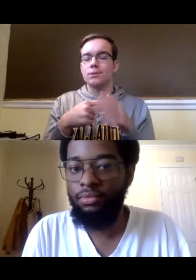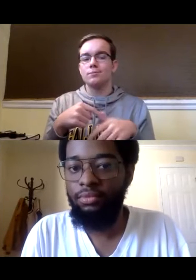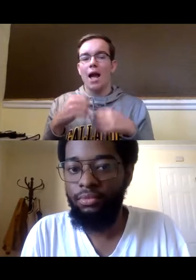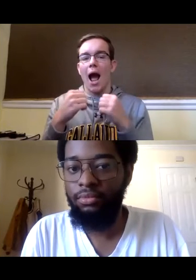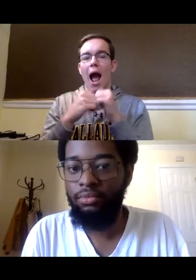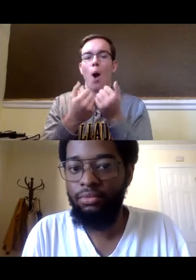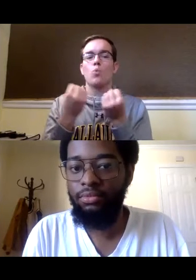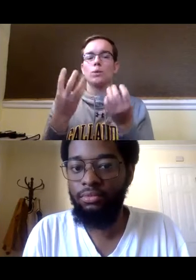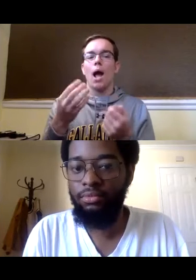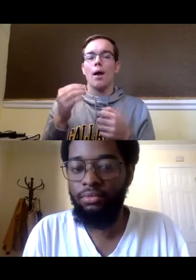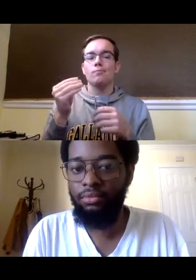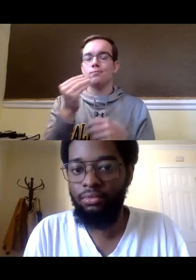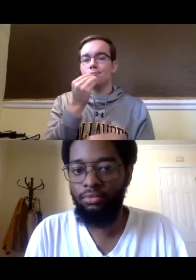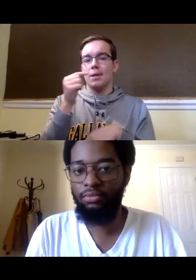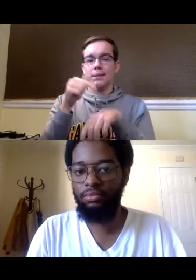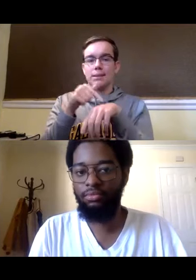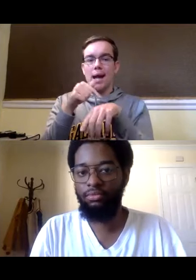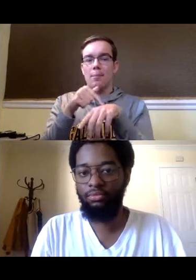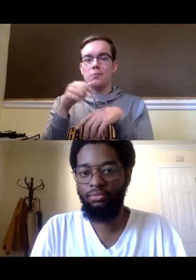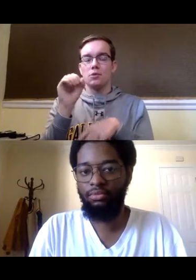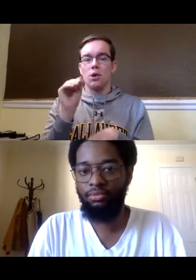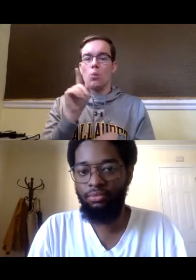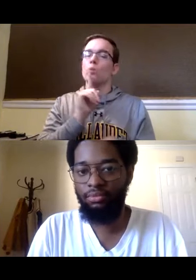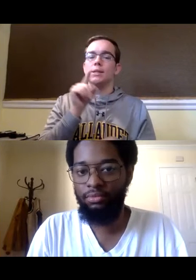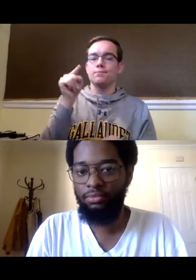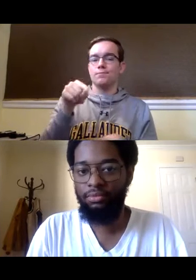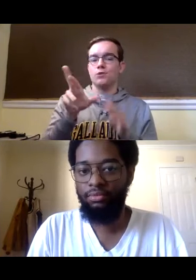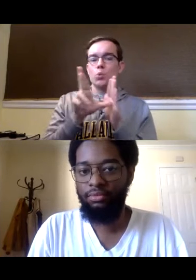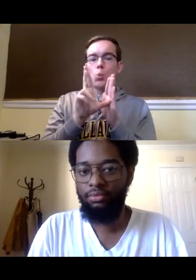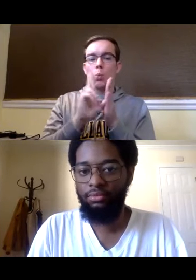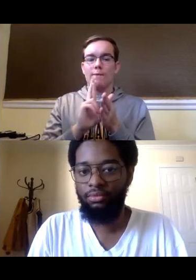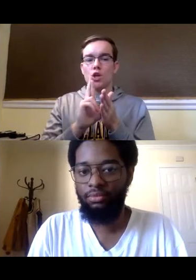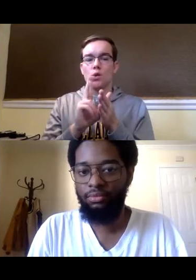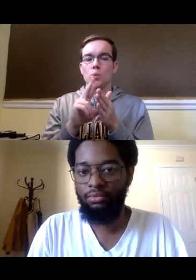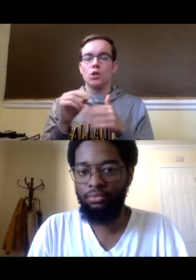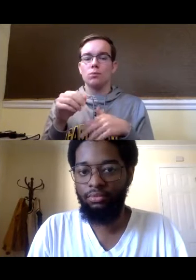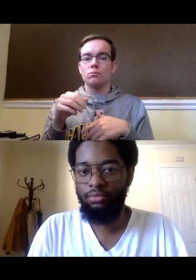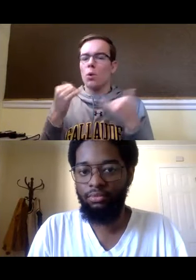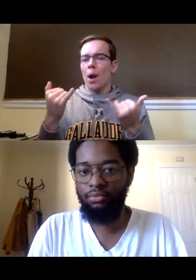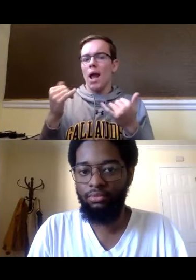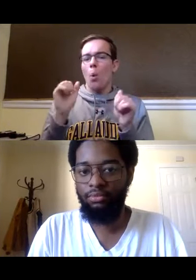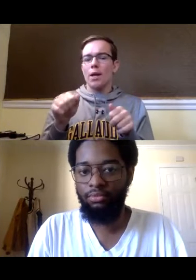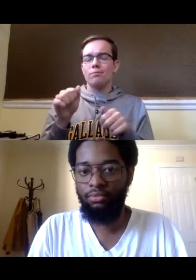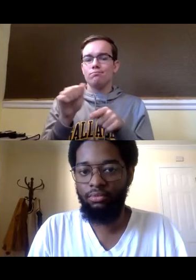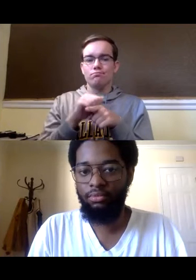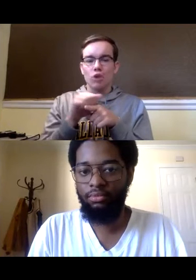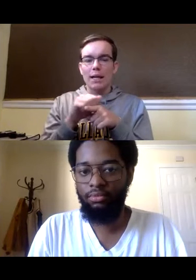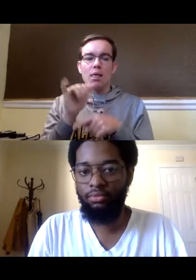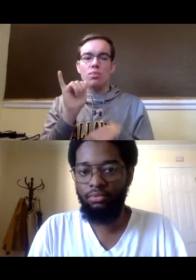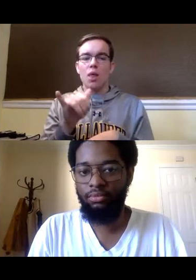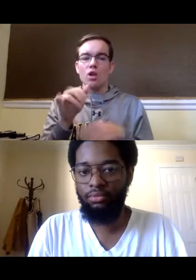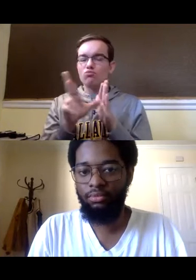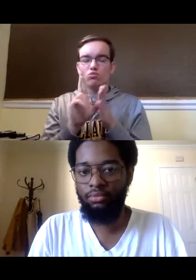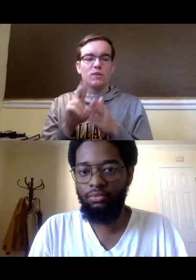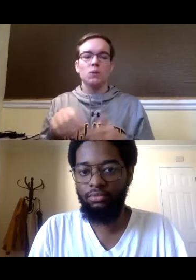In the last meeting, we discussed how to sign meal times. So we'd like to take this opportunity to